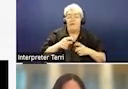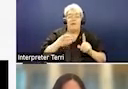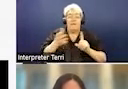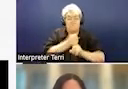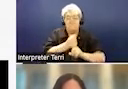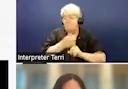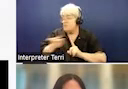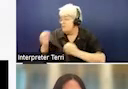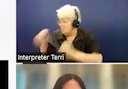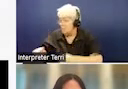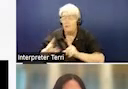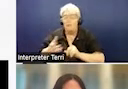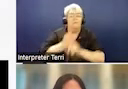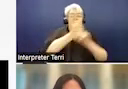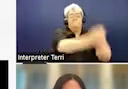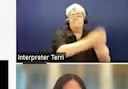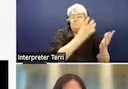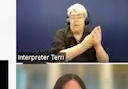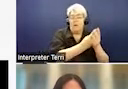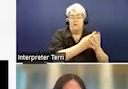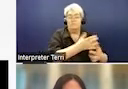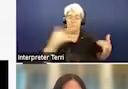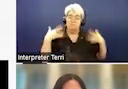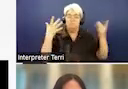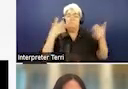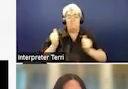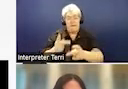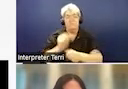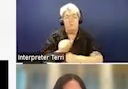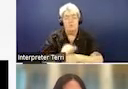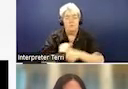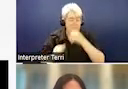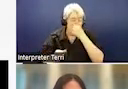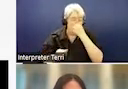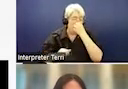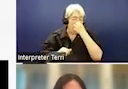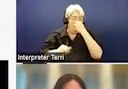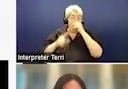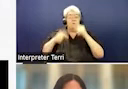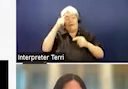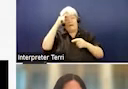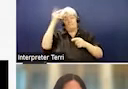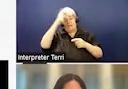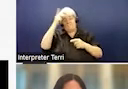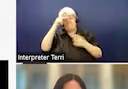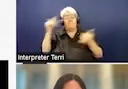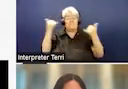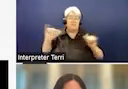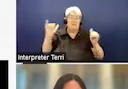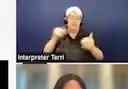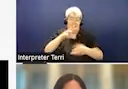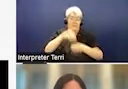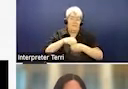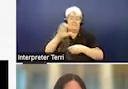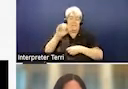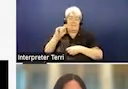into the hands of the behavioral health care as quick as possible. Well, that philosophy continues forward to this day in CIT.